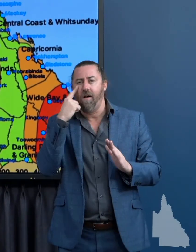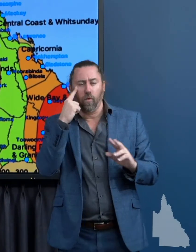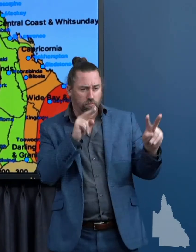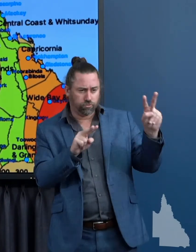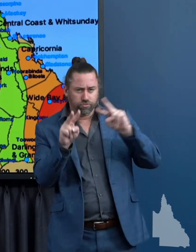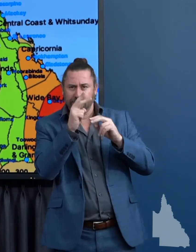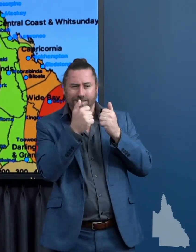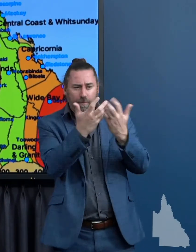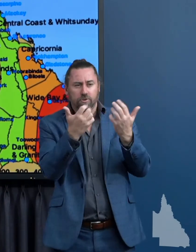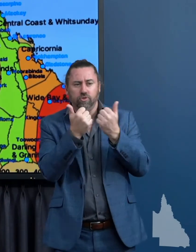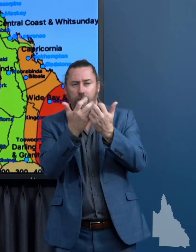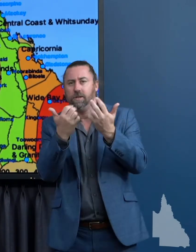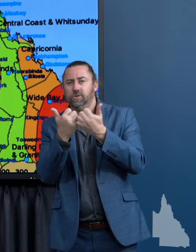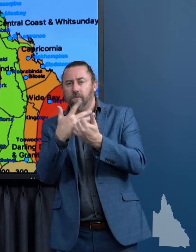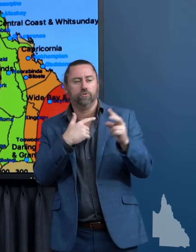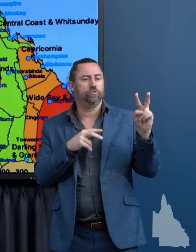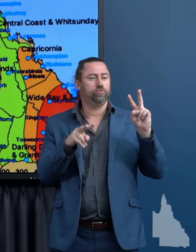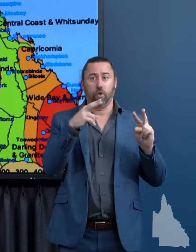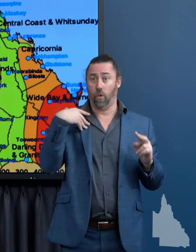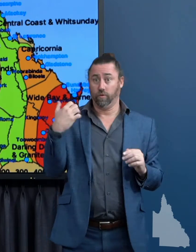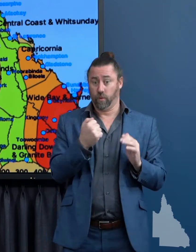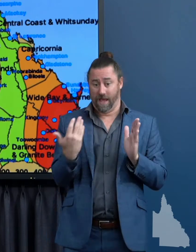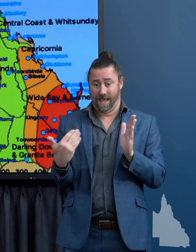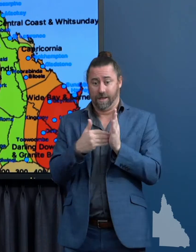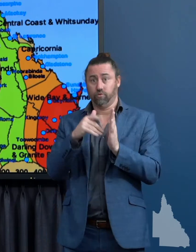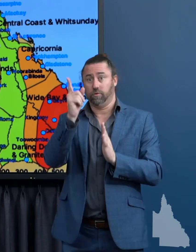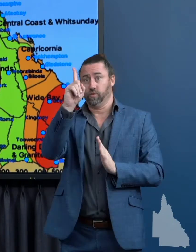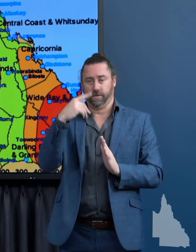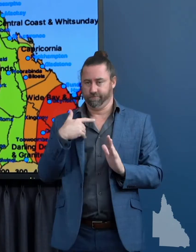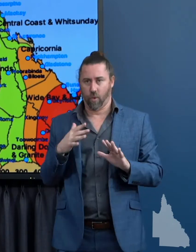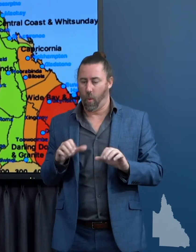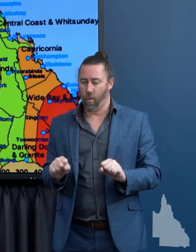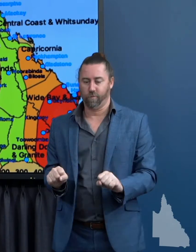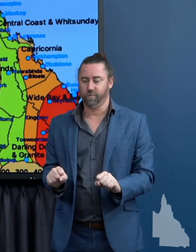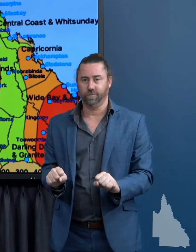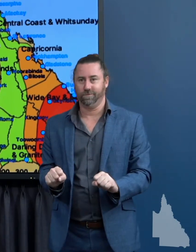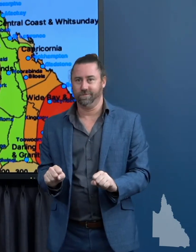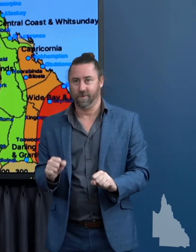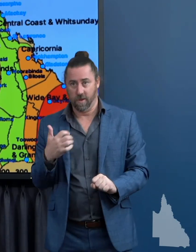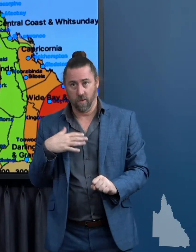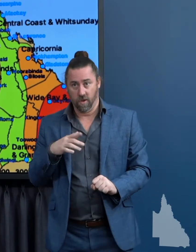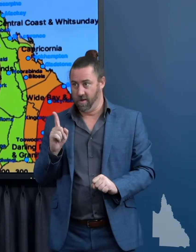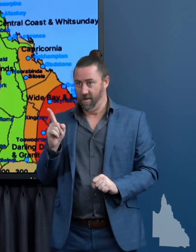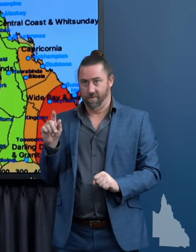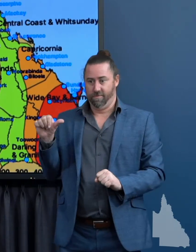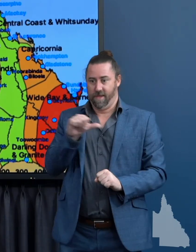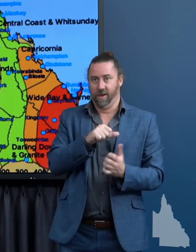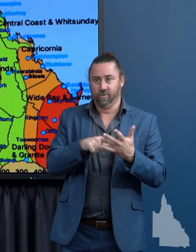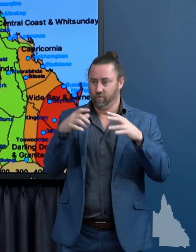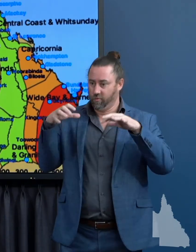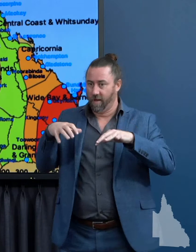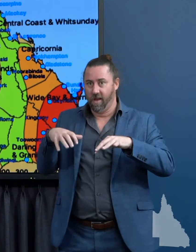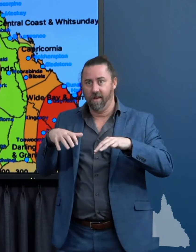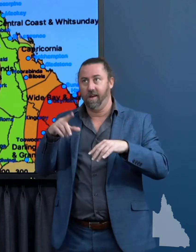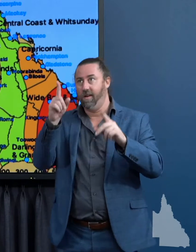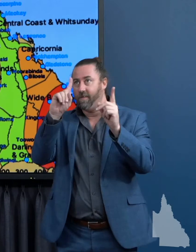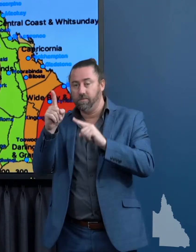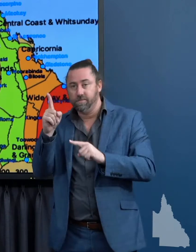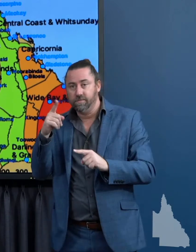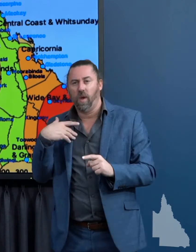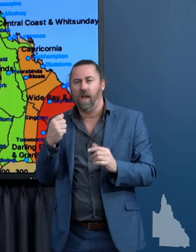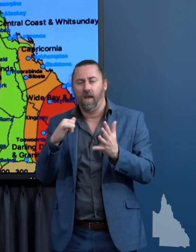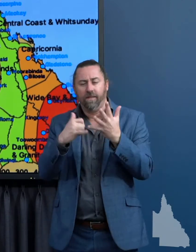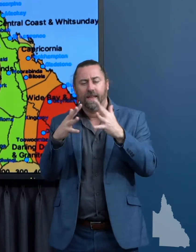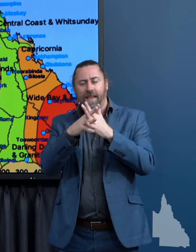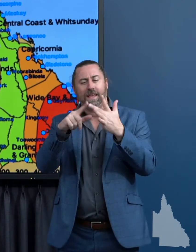We're suspending some of those operations today as we pivot back to response operations. We have a network of swiftwater operators